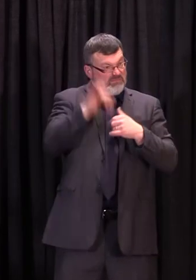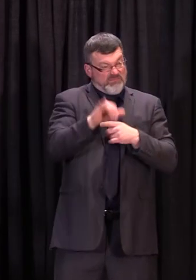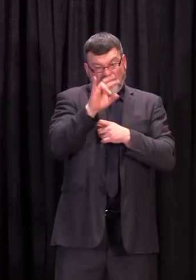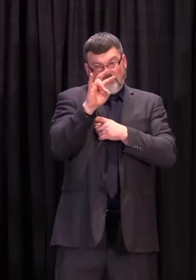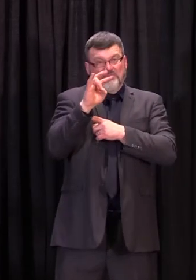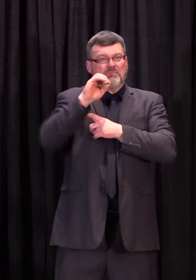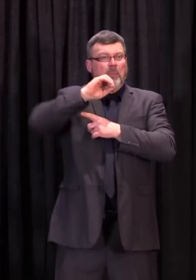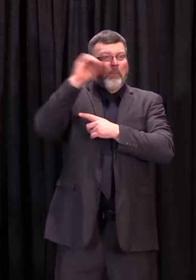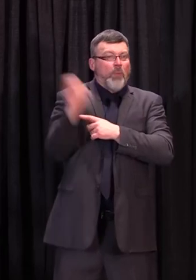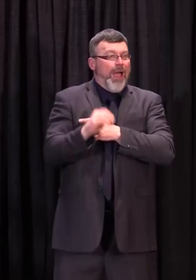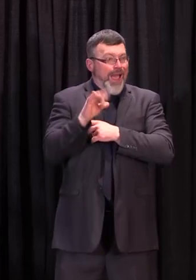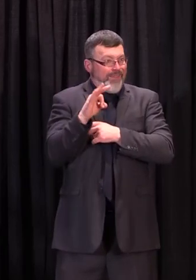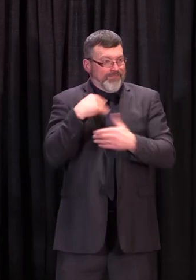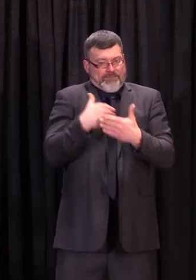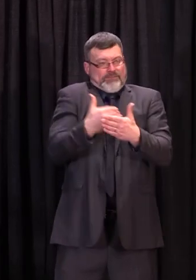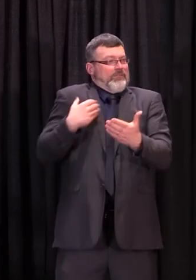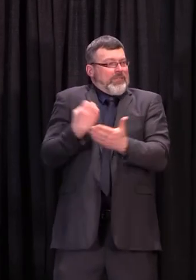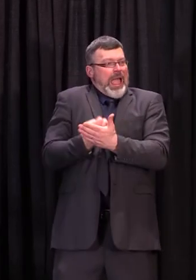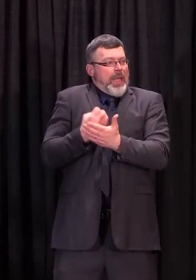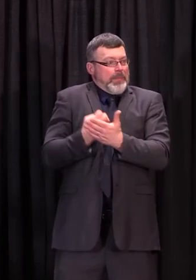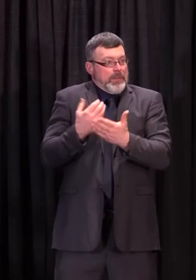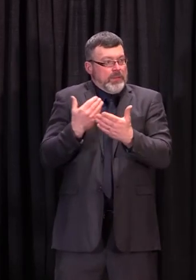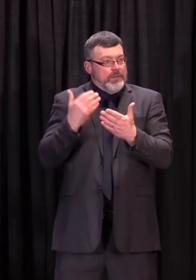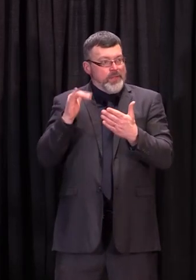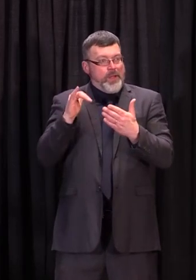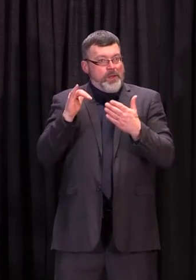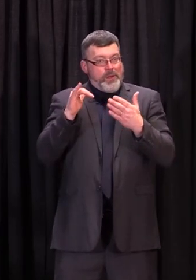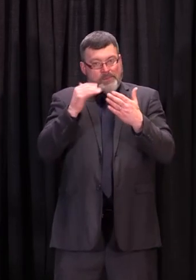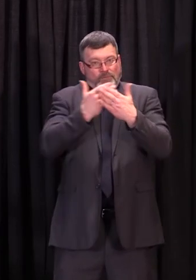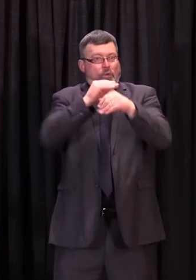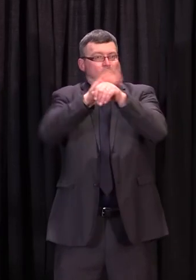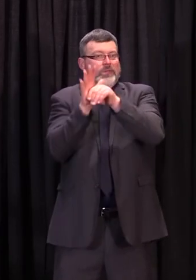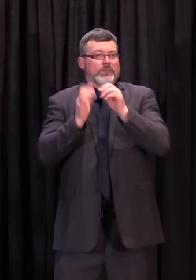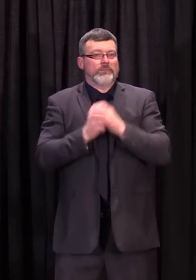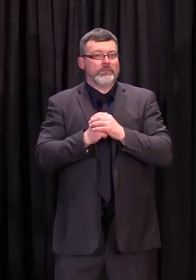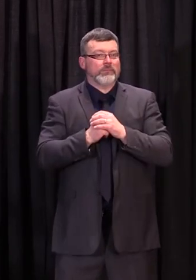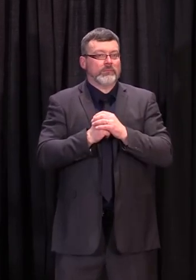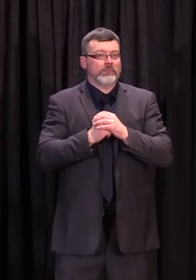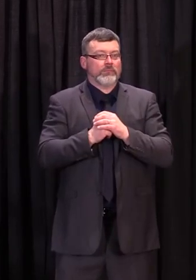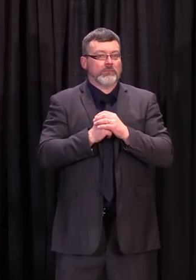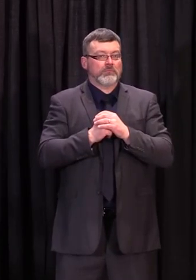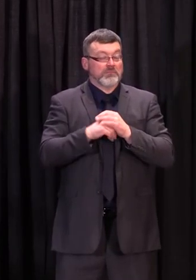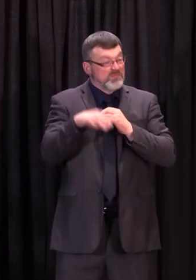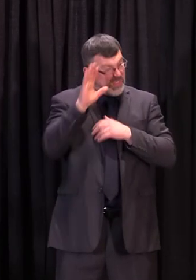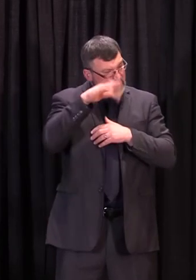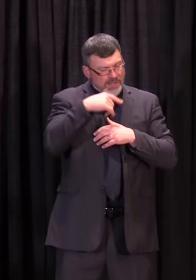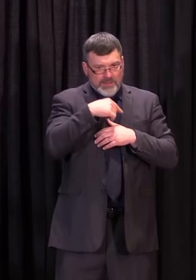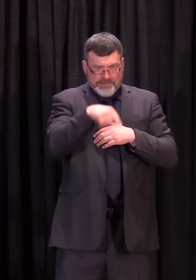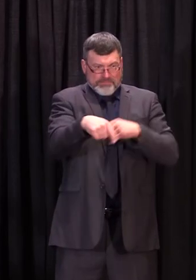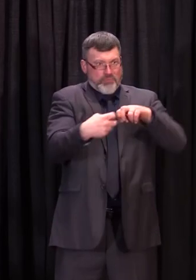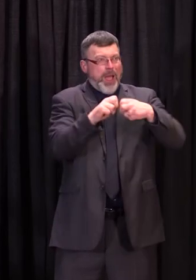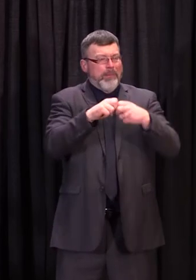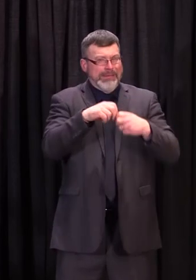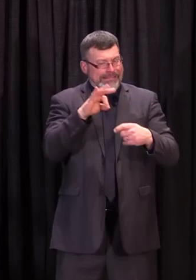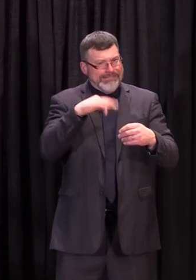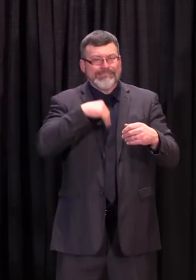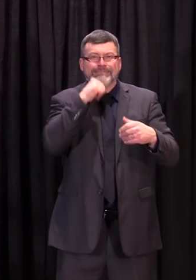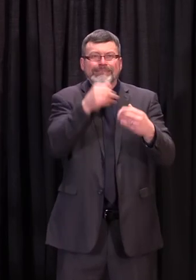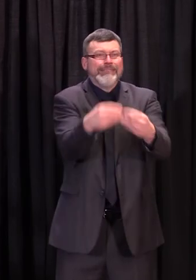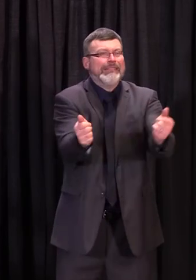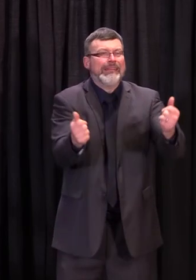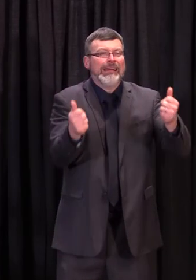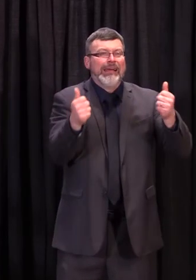If we don't work to solve this problem now, it will be there waiting for us down the road, and it'll be much